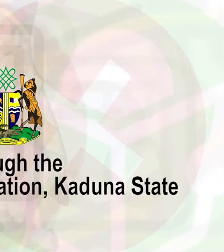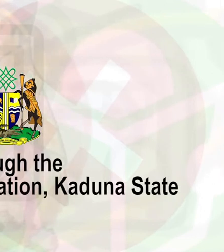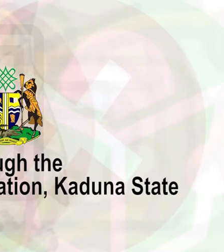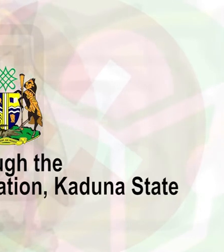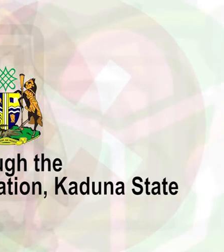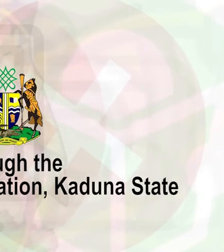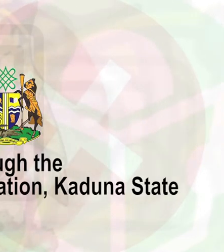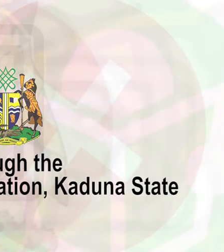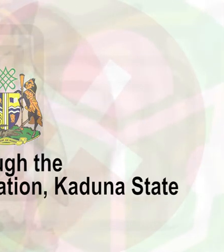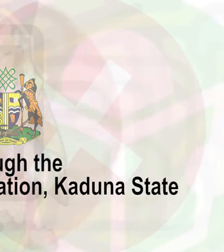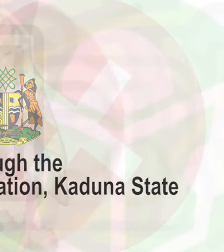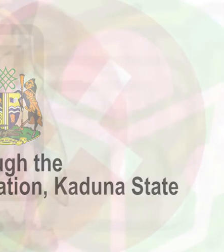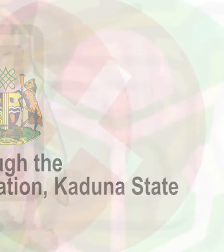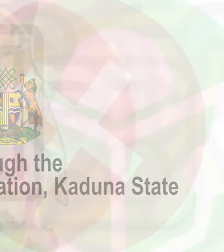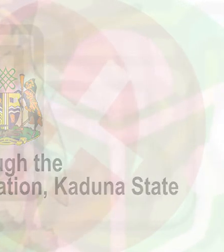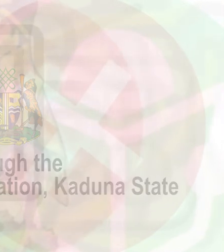direction.